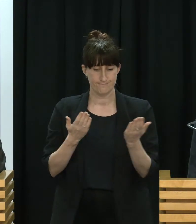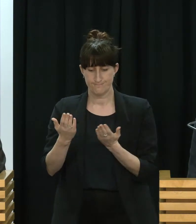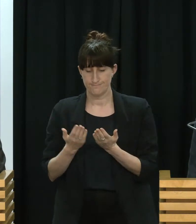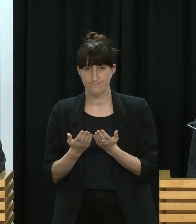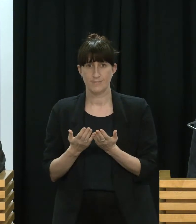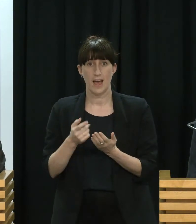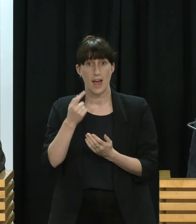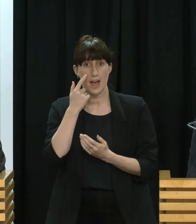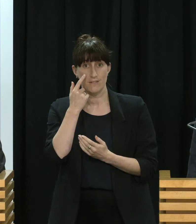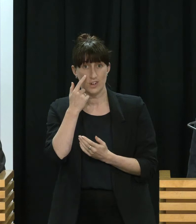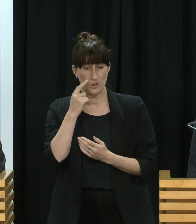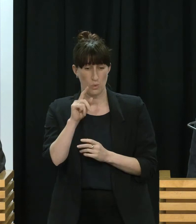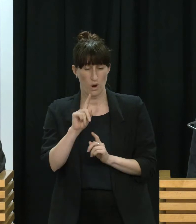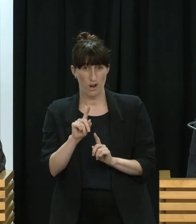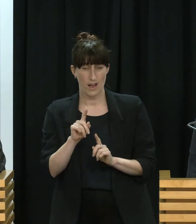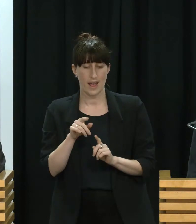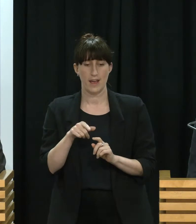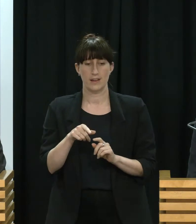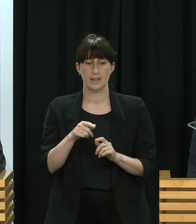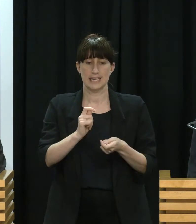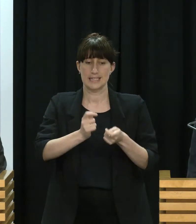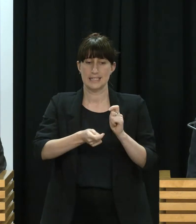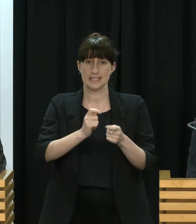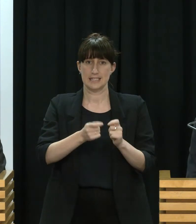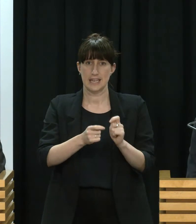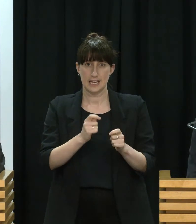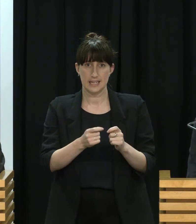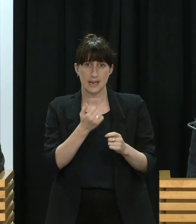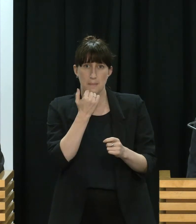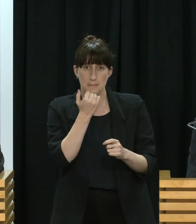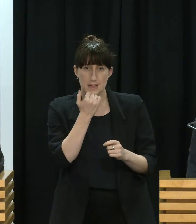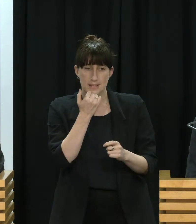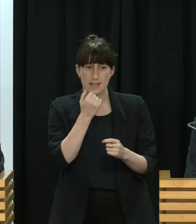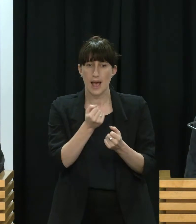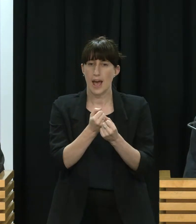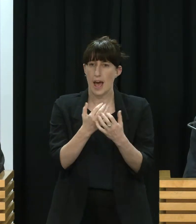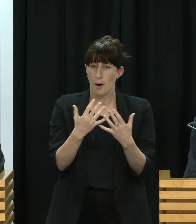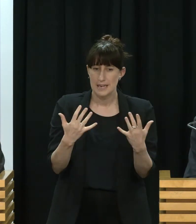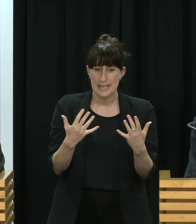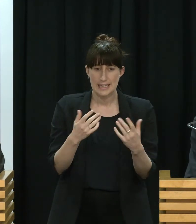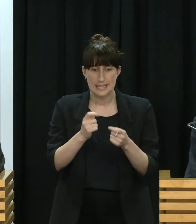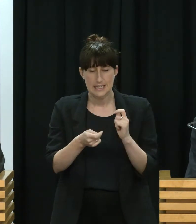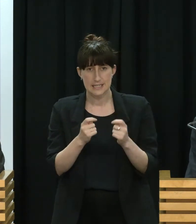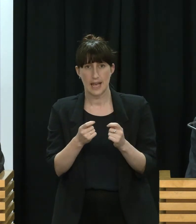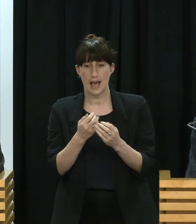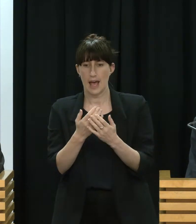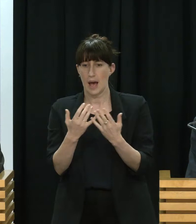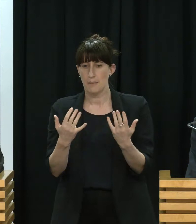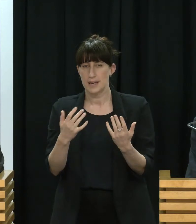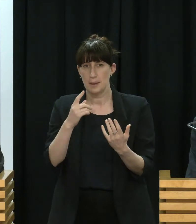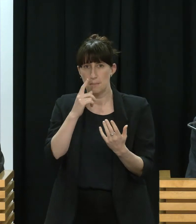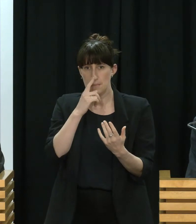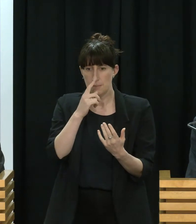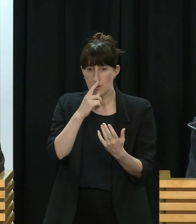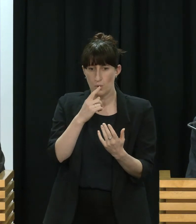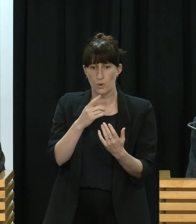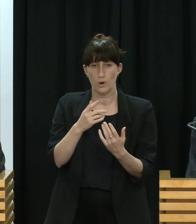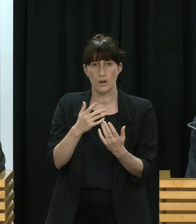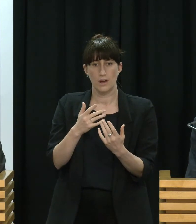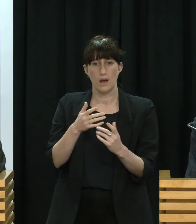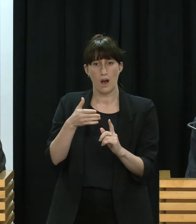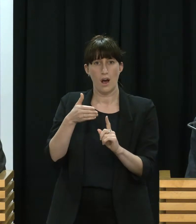very closely at the testing results and numbers of tests and how that relates to the number of contacts that have